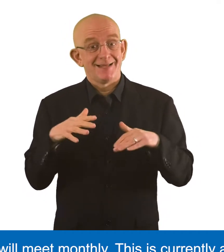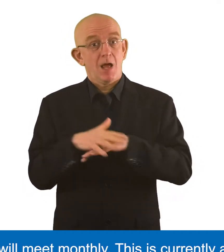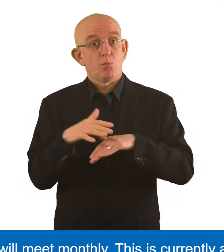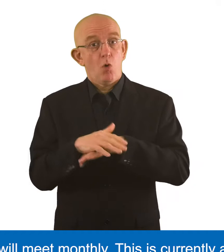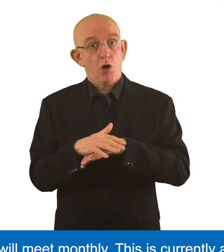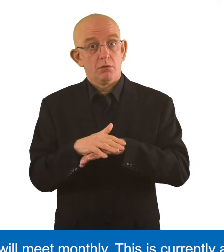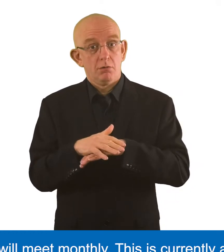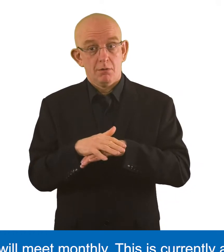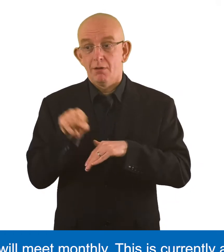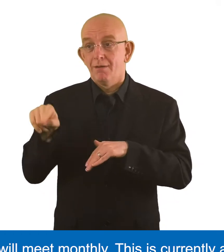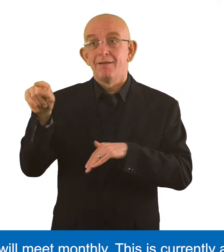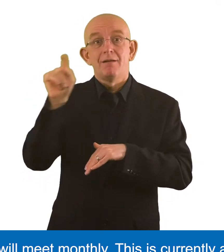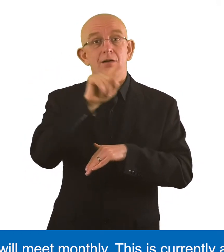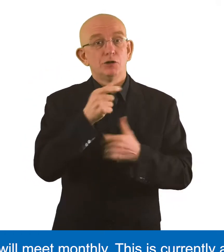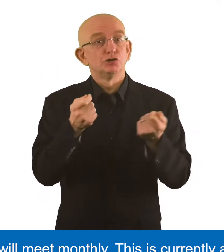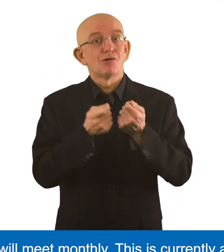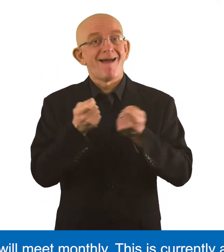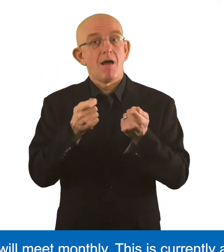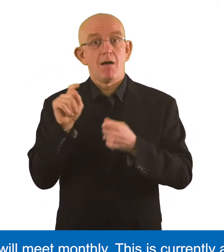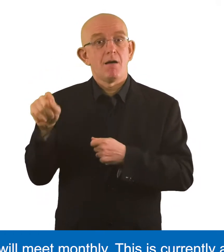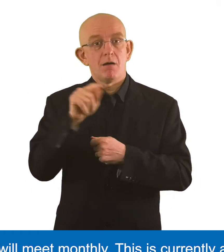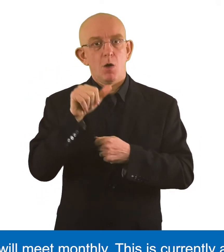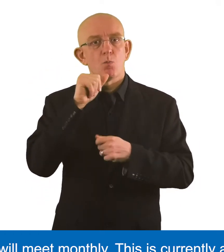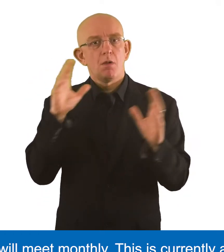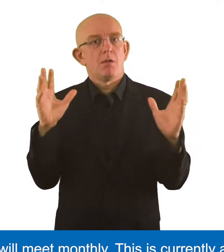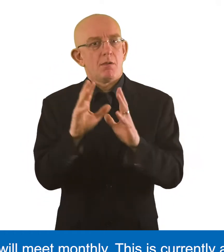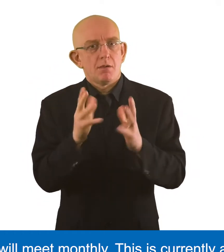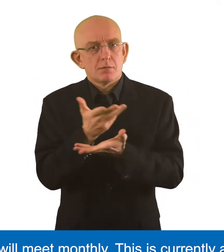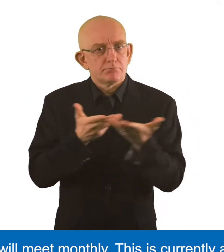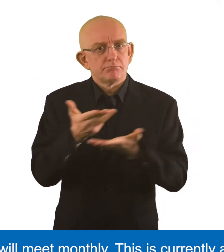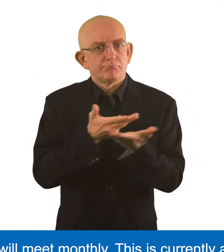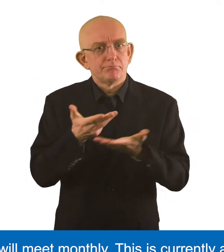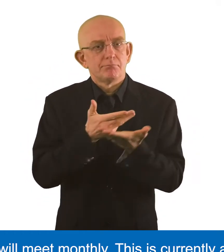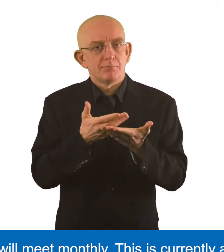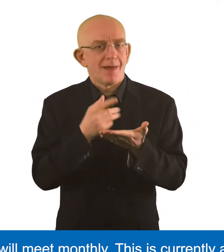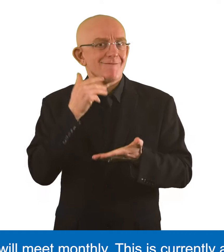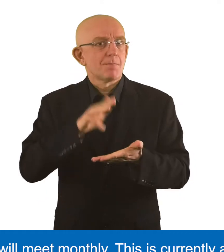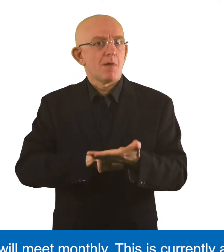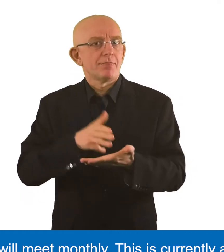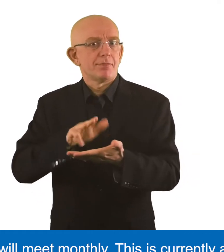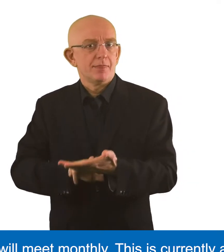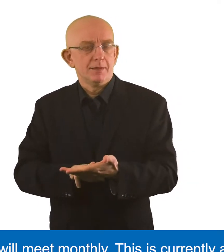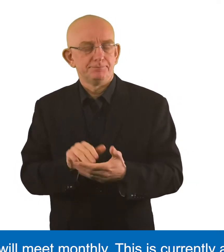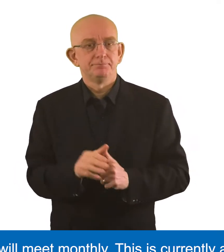The network chairs will meet monthly. This is currently a virtual meeting.